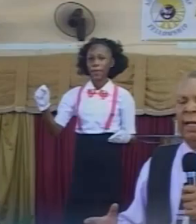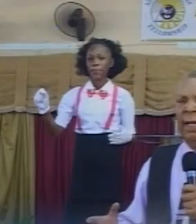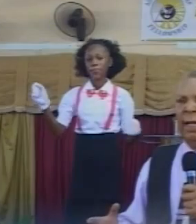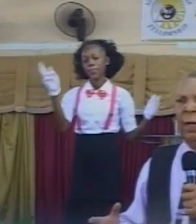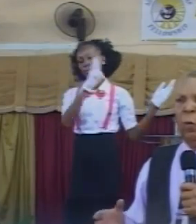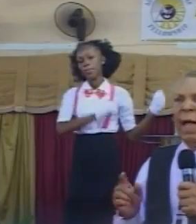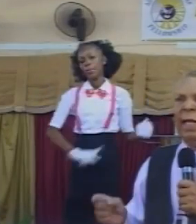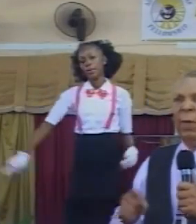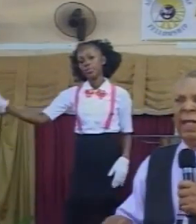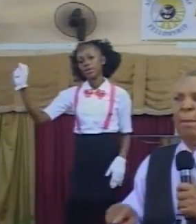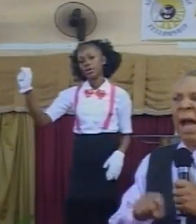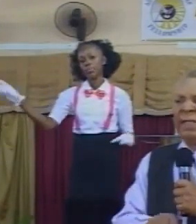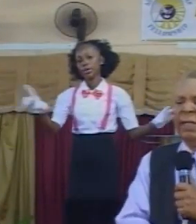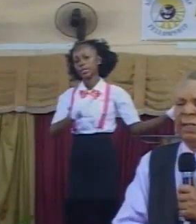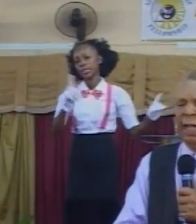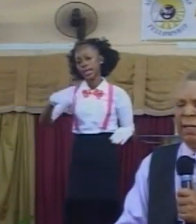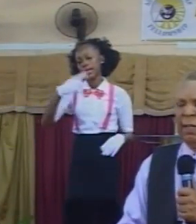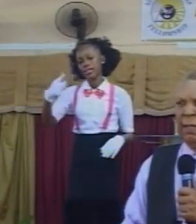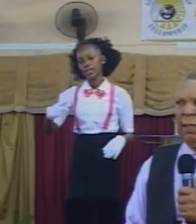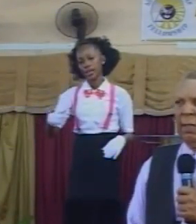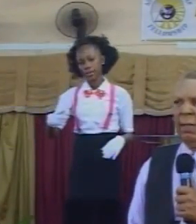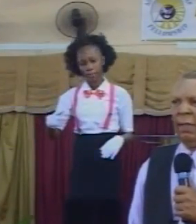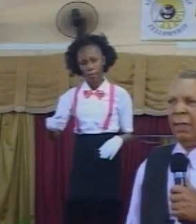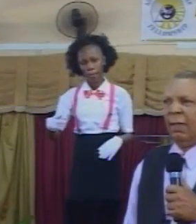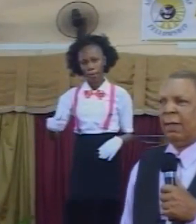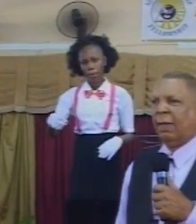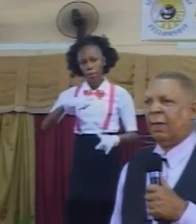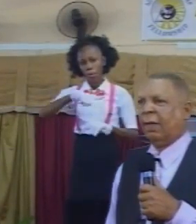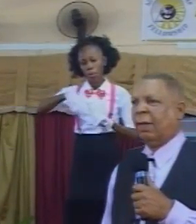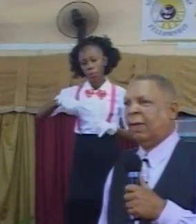said while he was in a backslidden state.